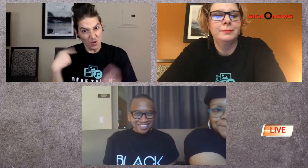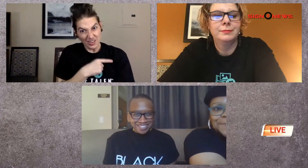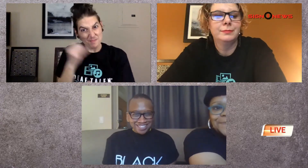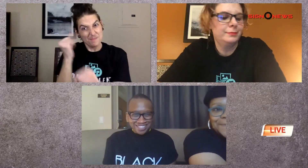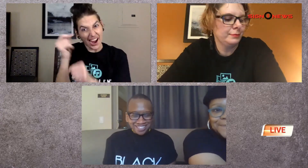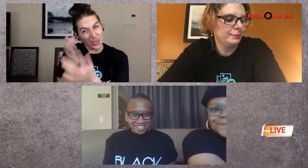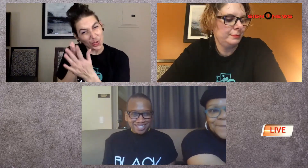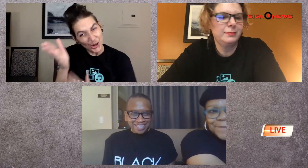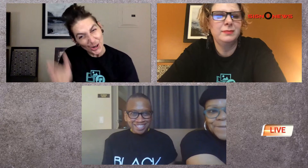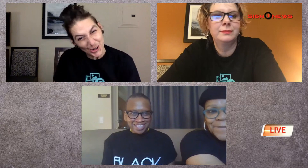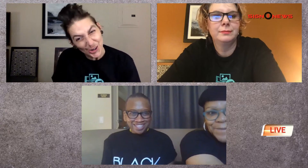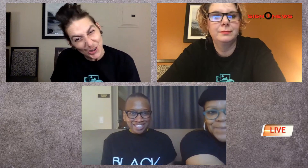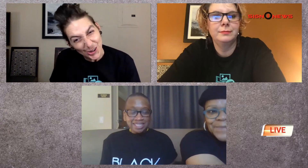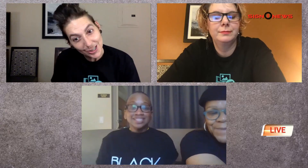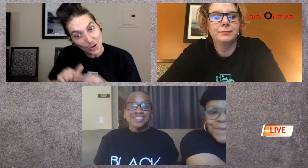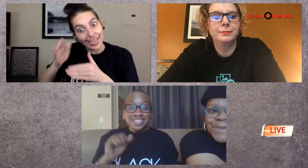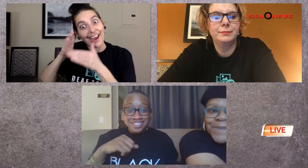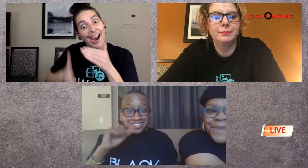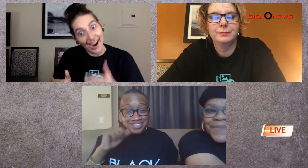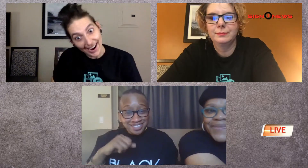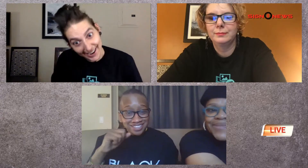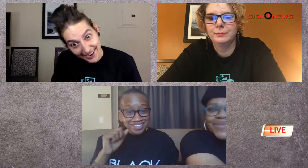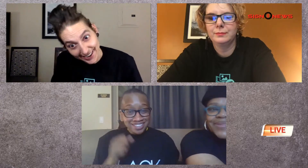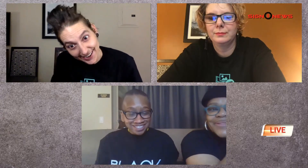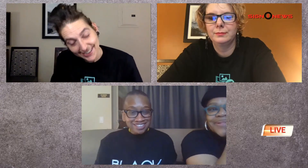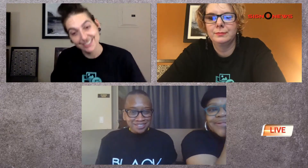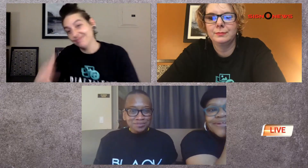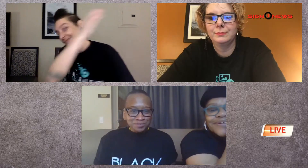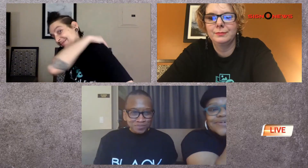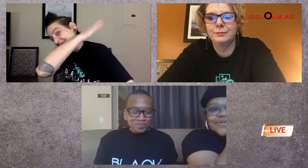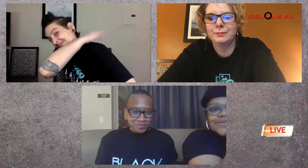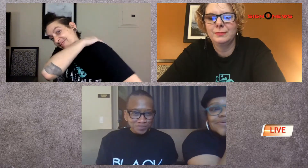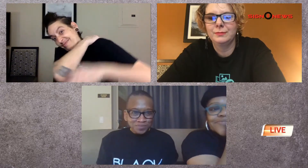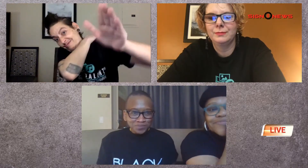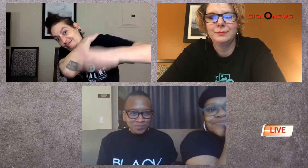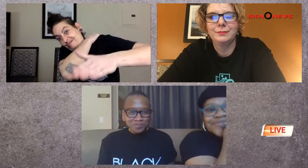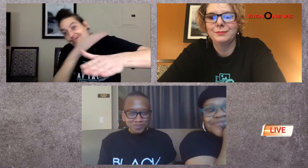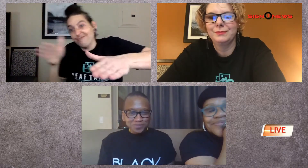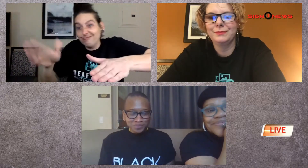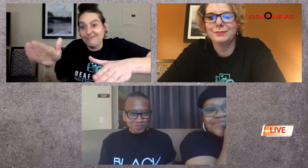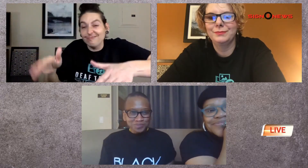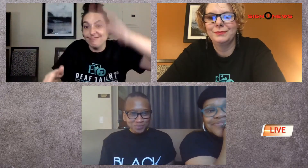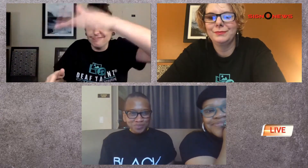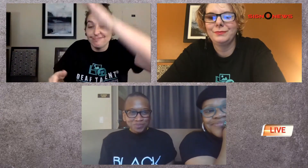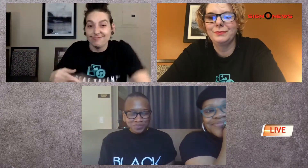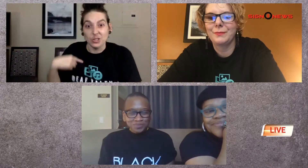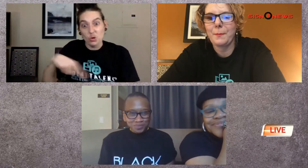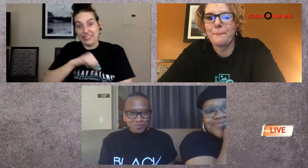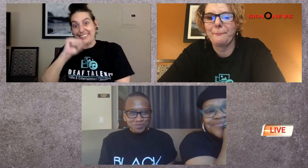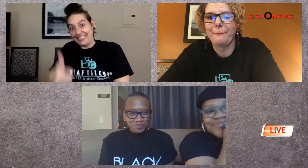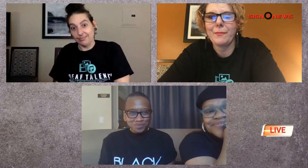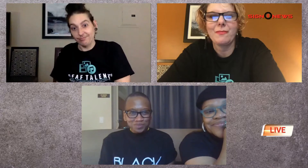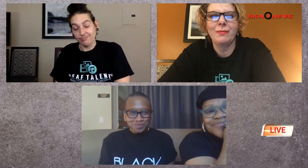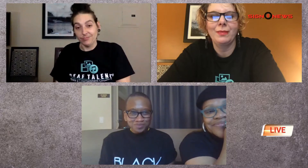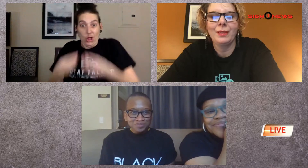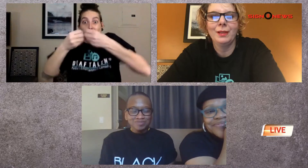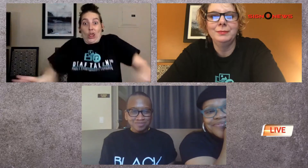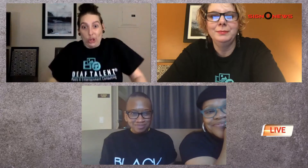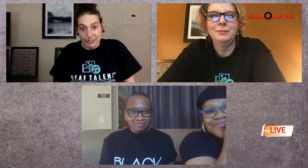It was tough, but beautiful. Yes, we made it through to the end. We should pat ourselves on the back.